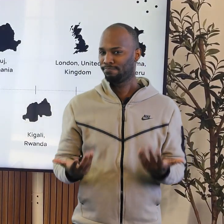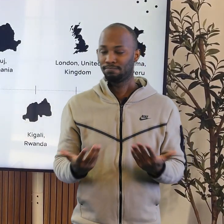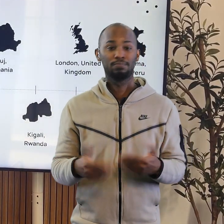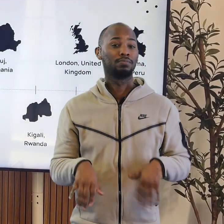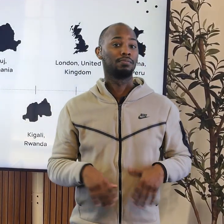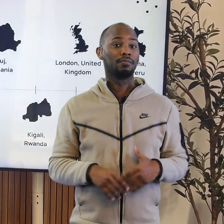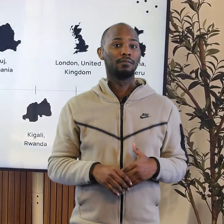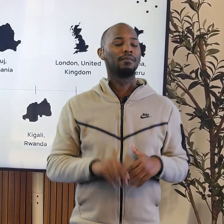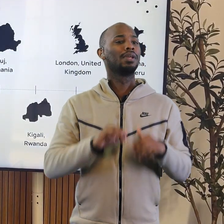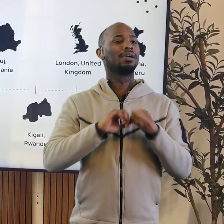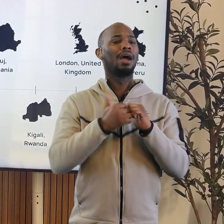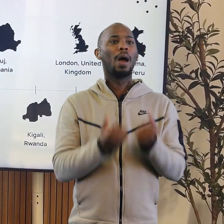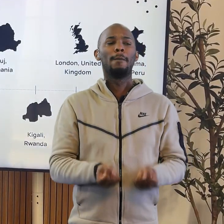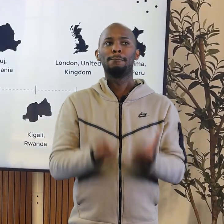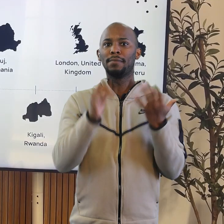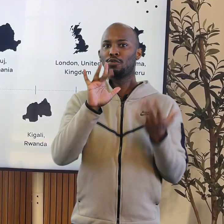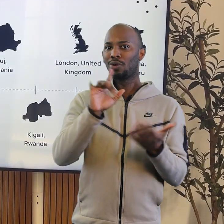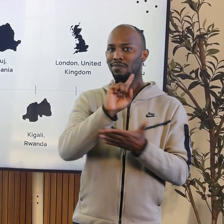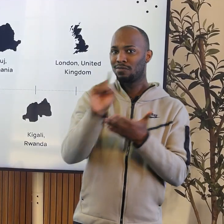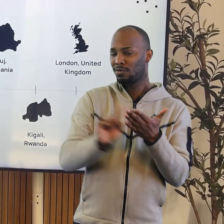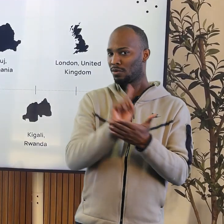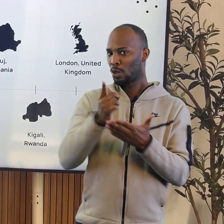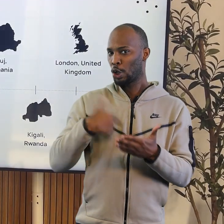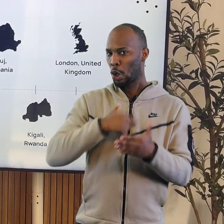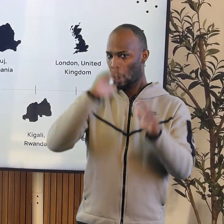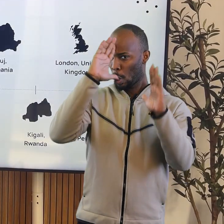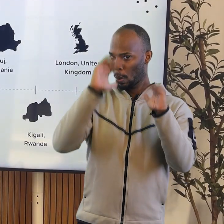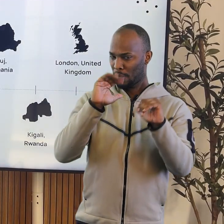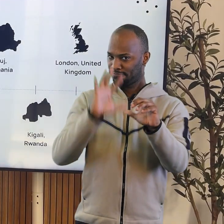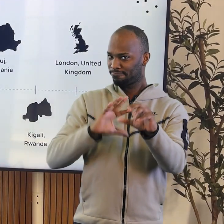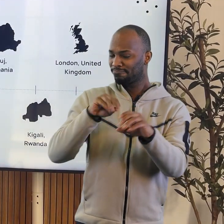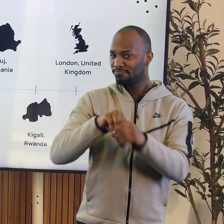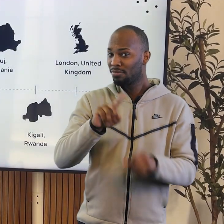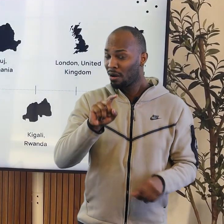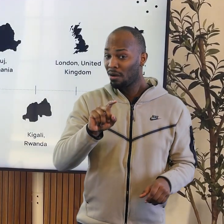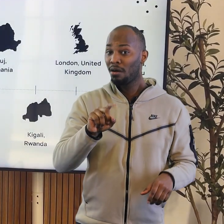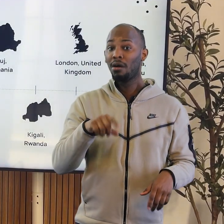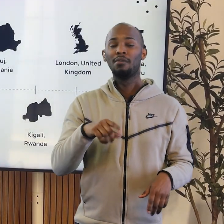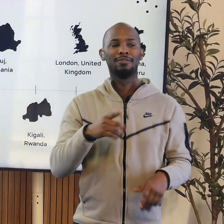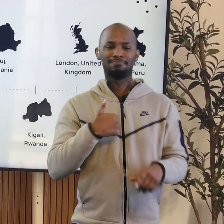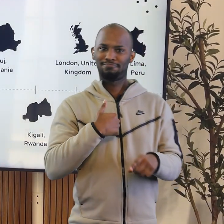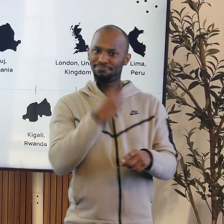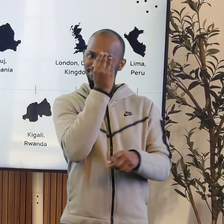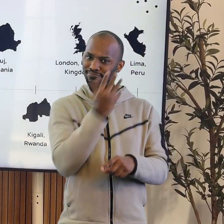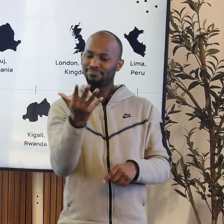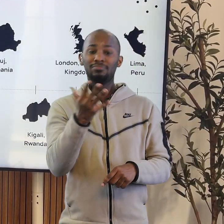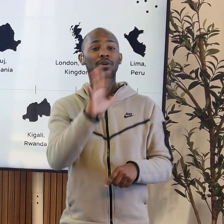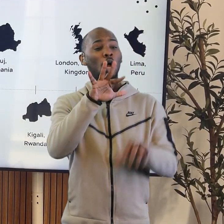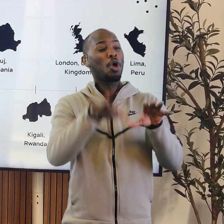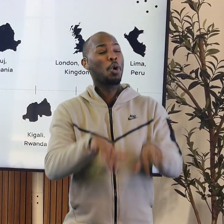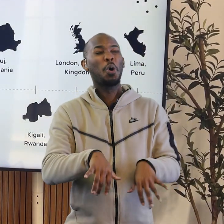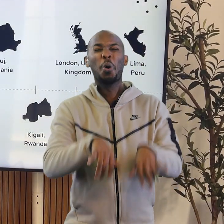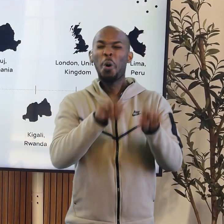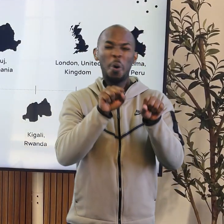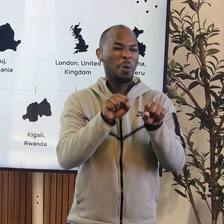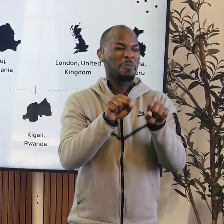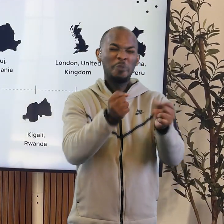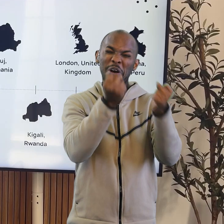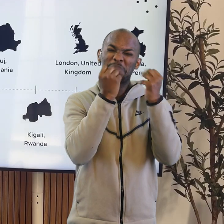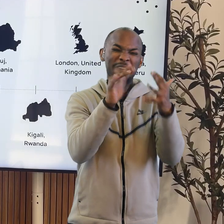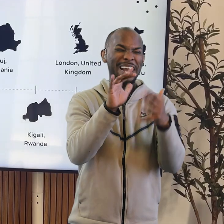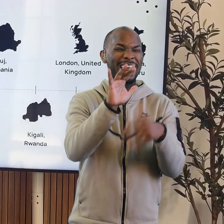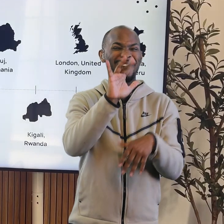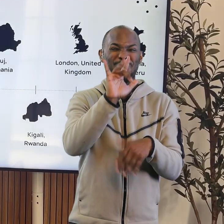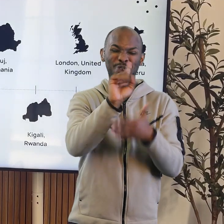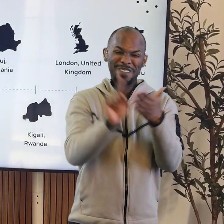will be, how many of the 25 hours are we expected to participate for? And what we would say is host for as many of